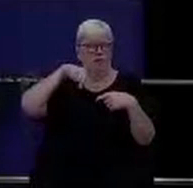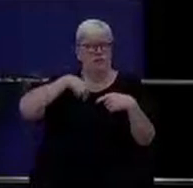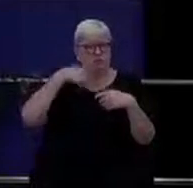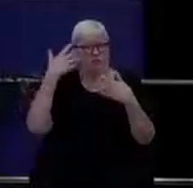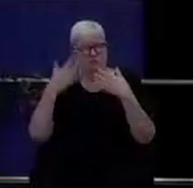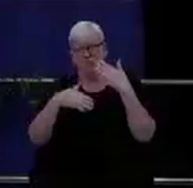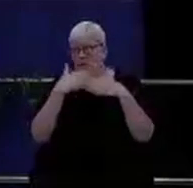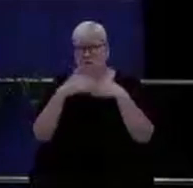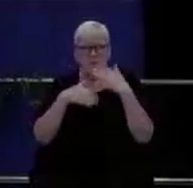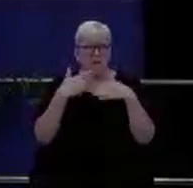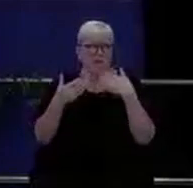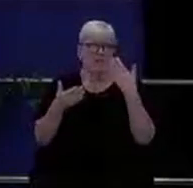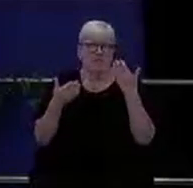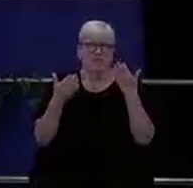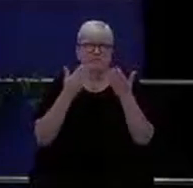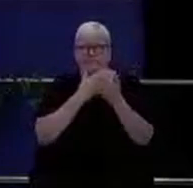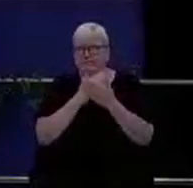because of Augustine,